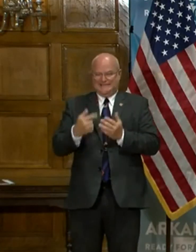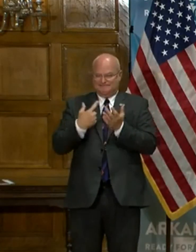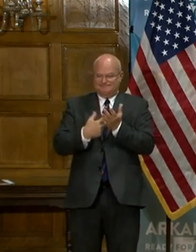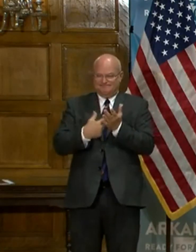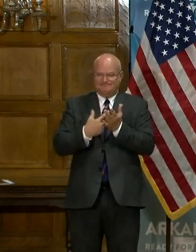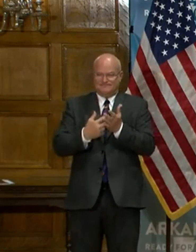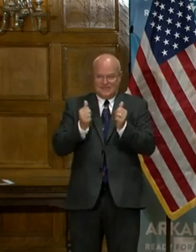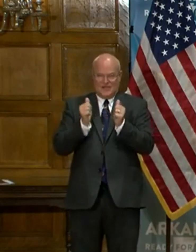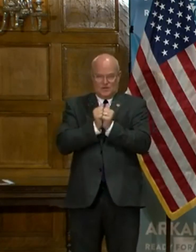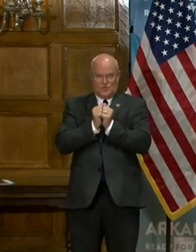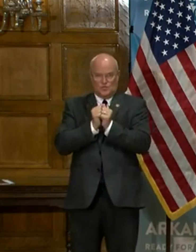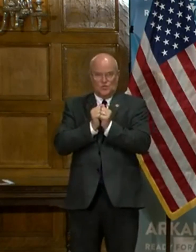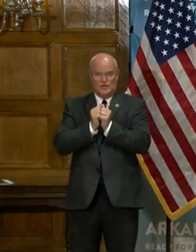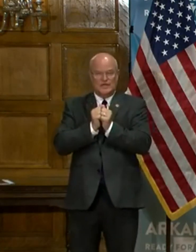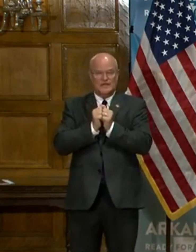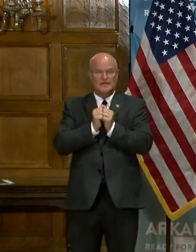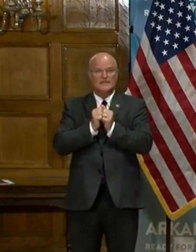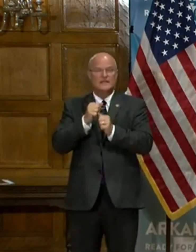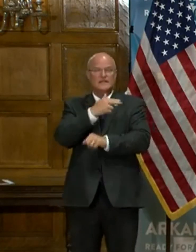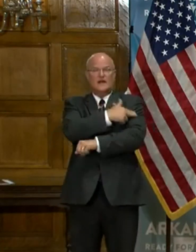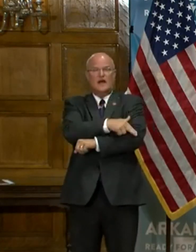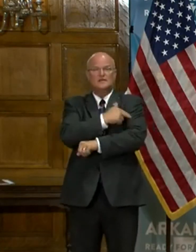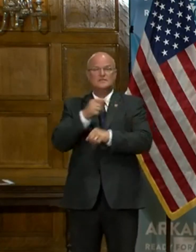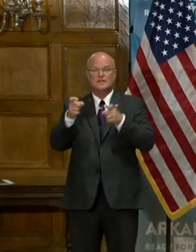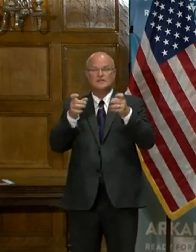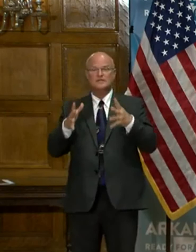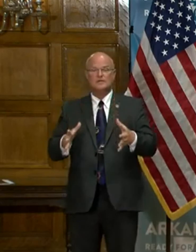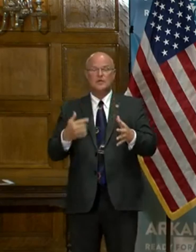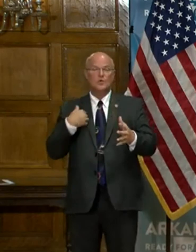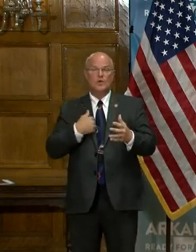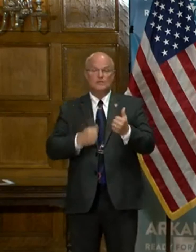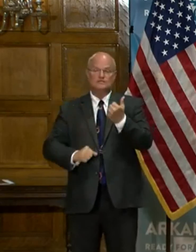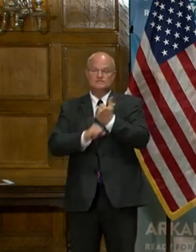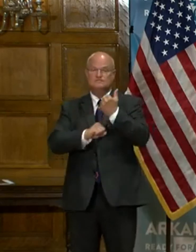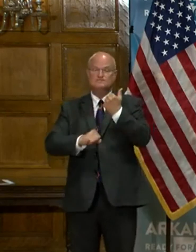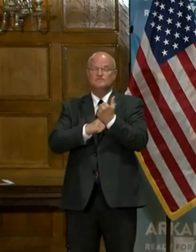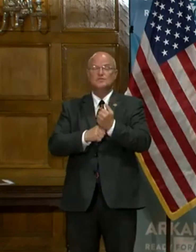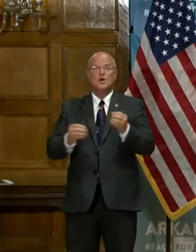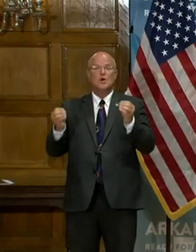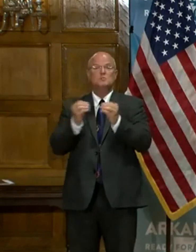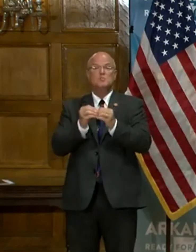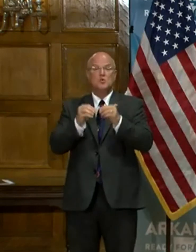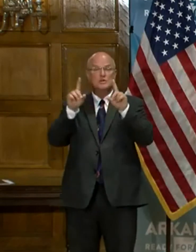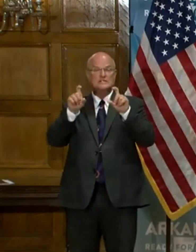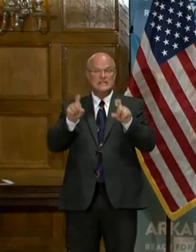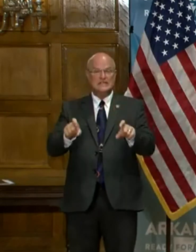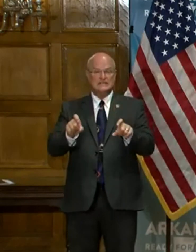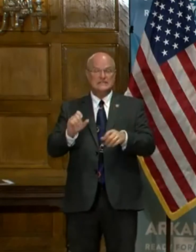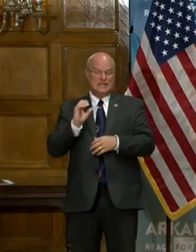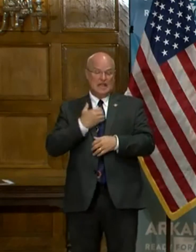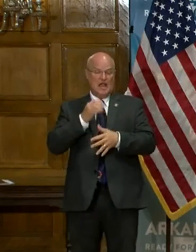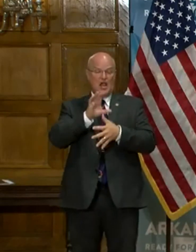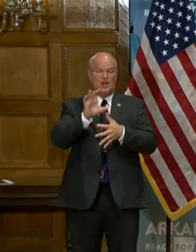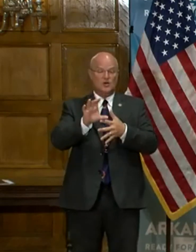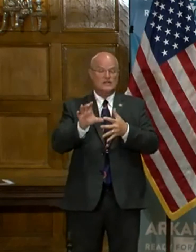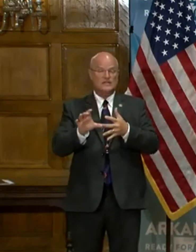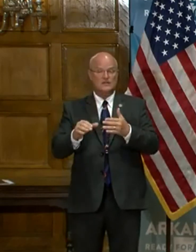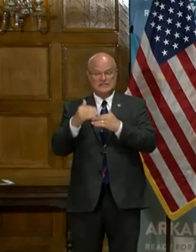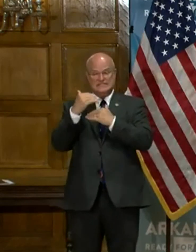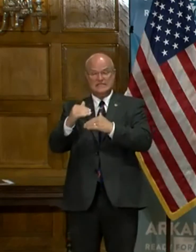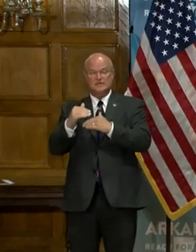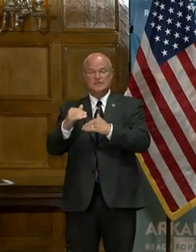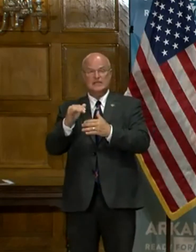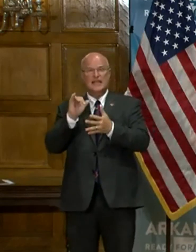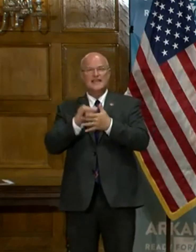with them. We've been advocating more testing. Well, you know, our criteria is more limited,